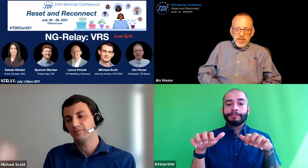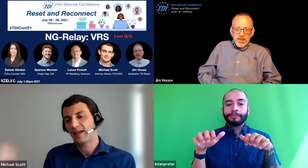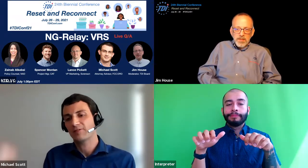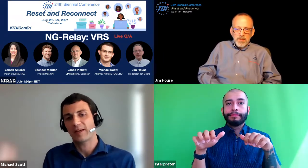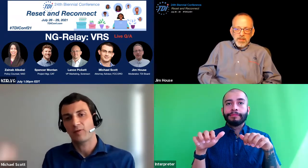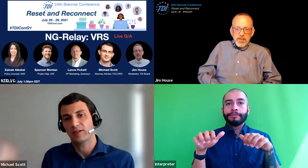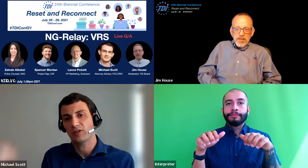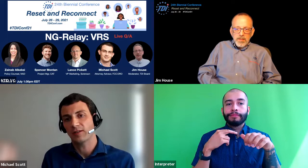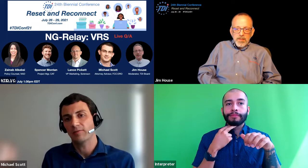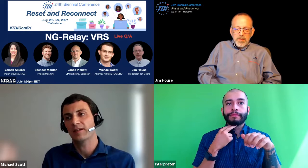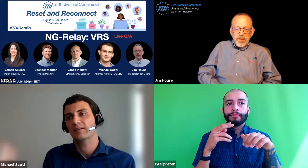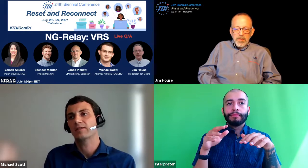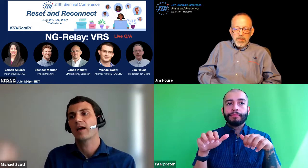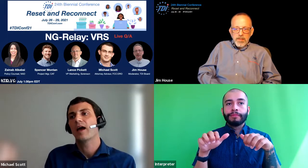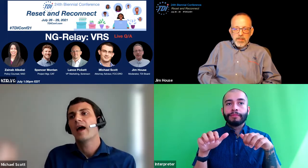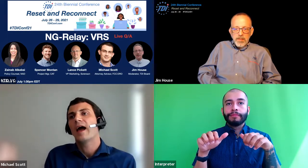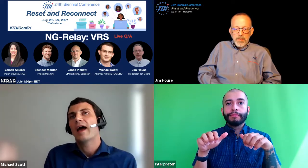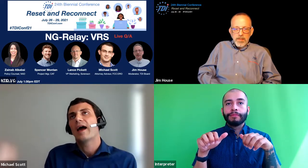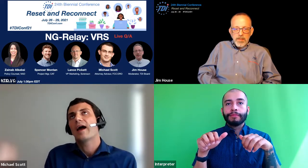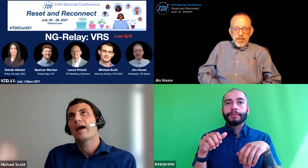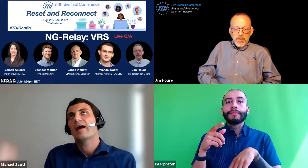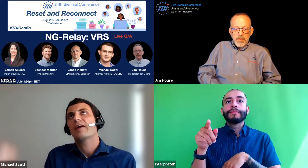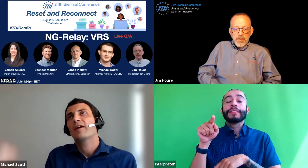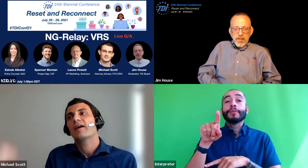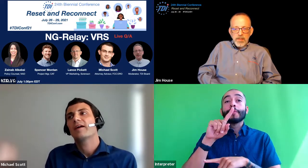to answer that question because